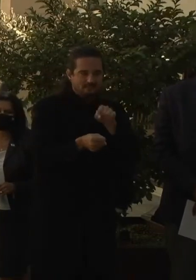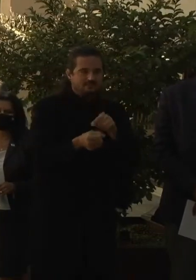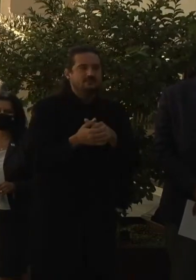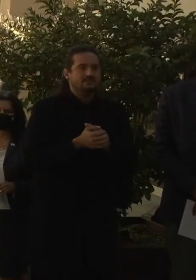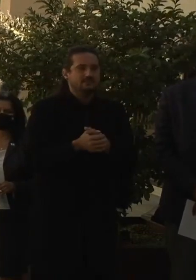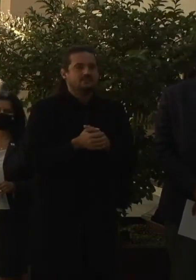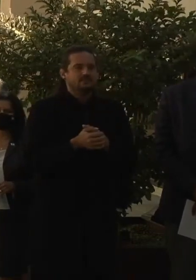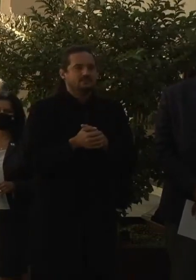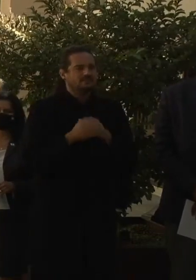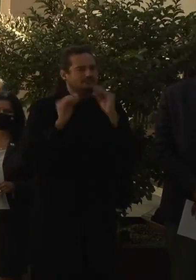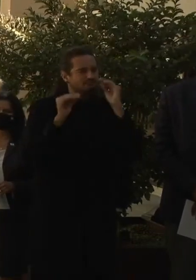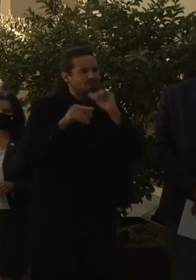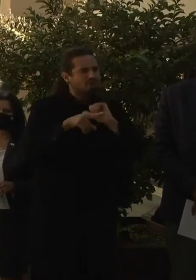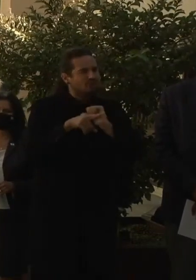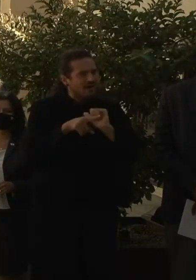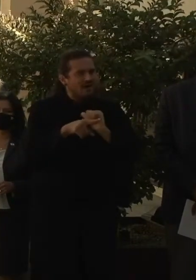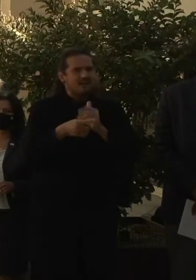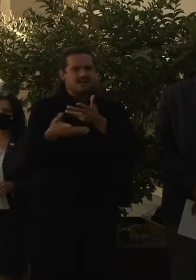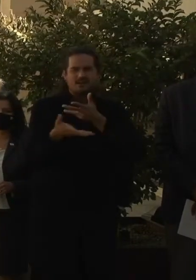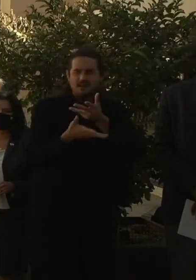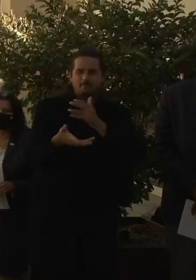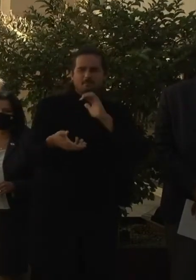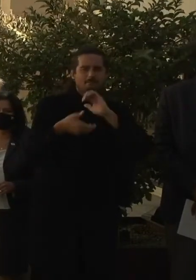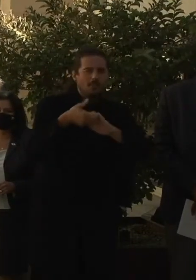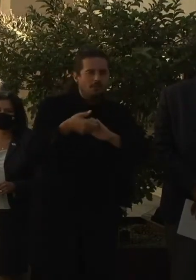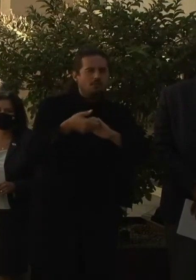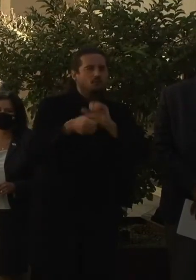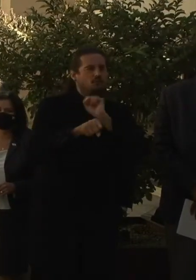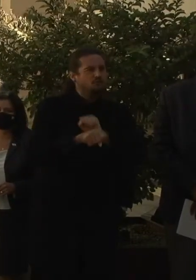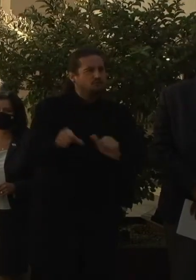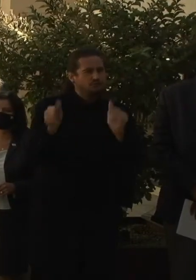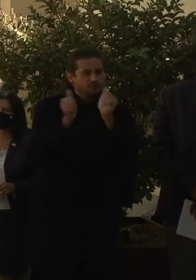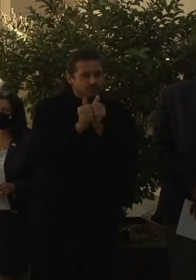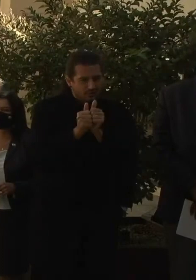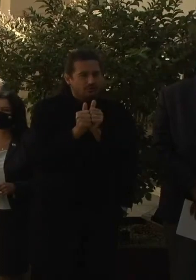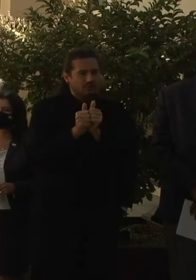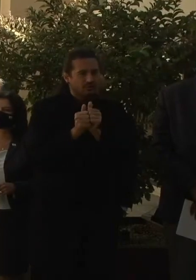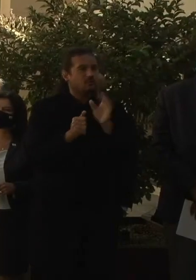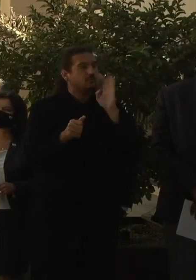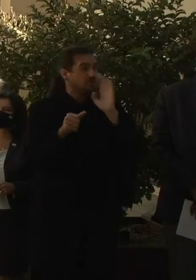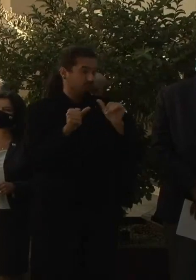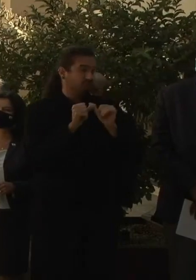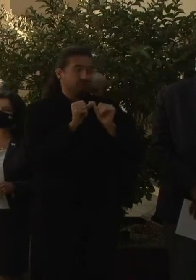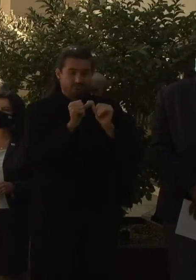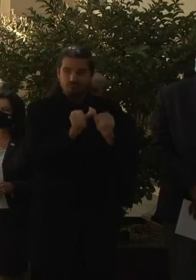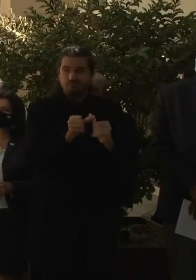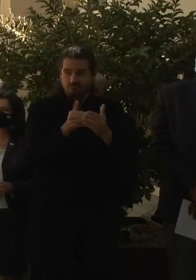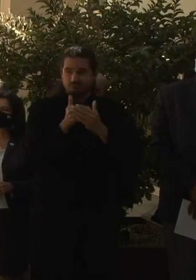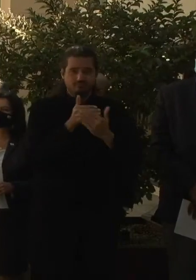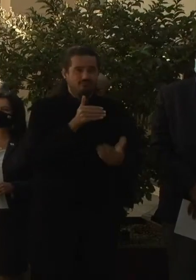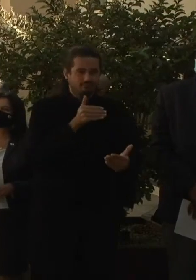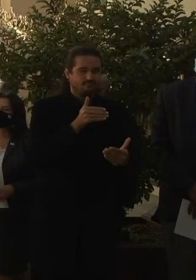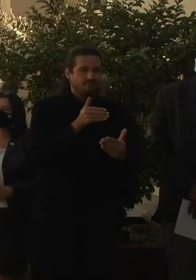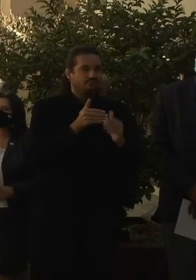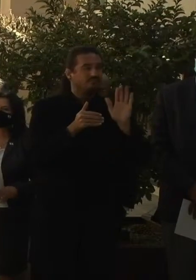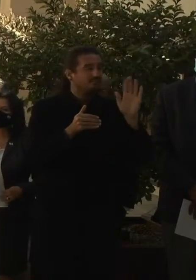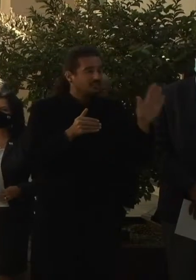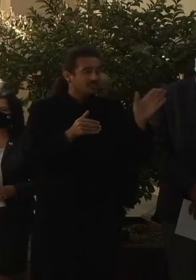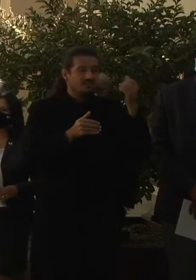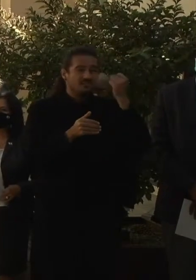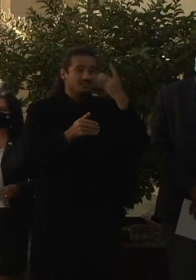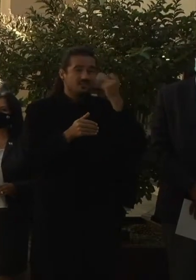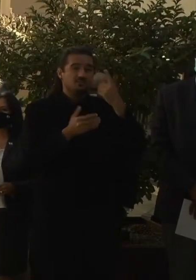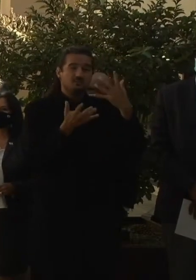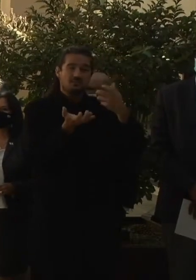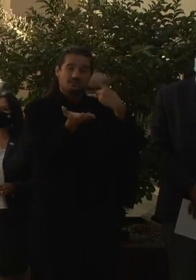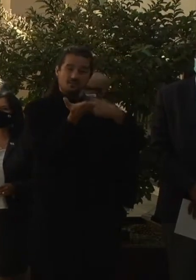necessary with cities and counties, but I will note this, as it relates to your question of connecting the dots. You want to address the issue of crime and violence. It's the opportunity for